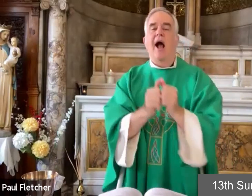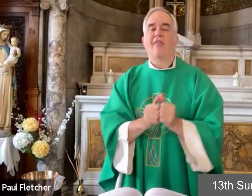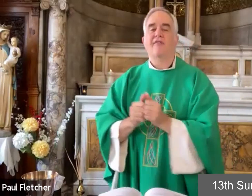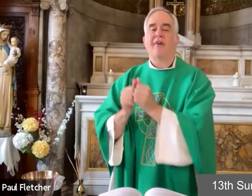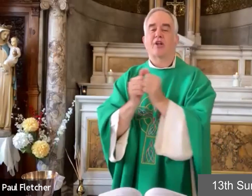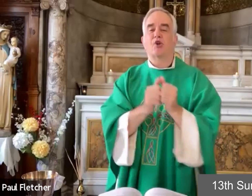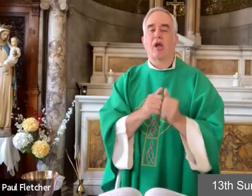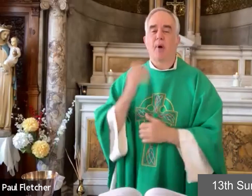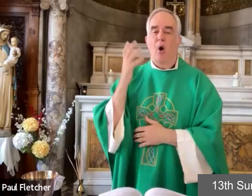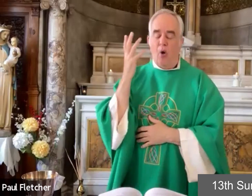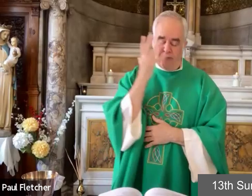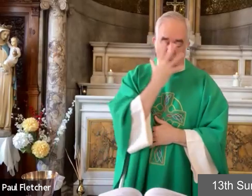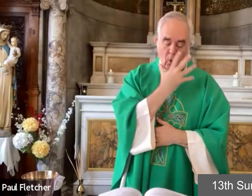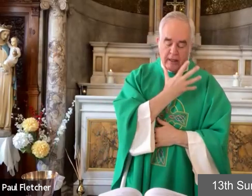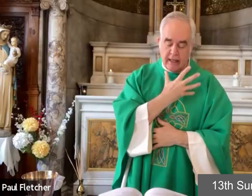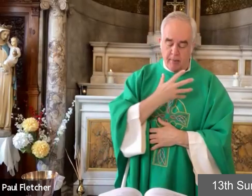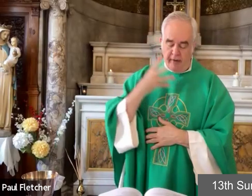and the fellowship of the Holy Spirit.